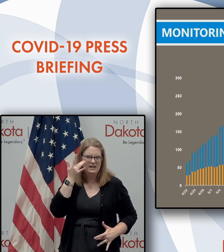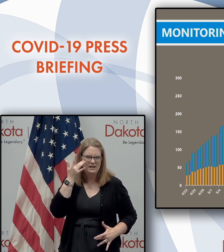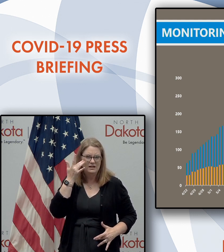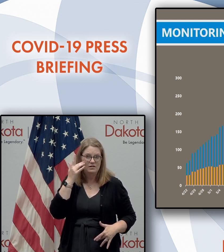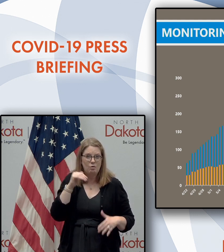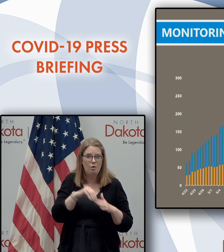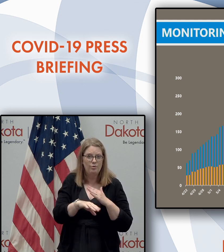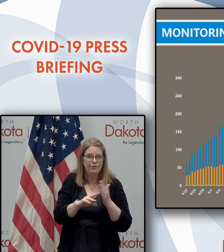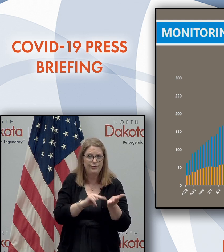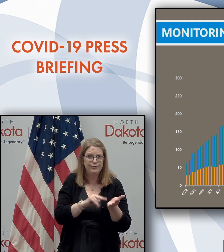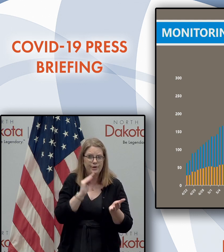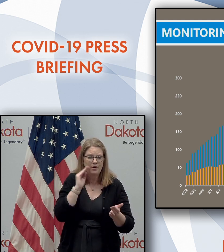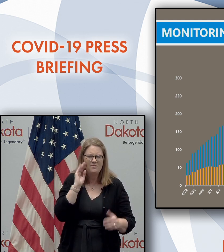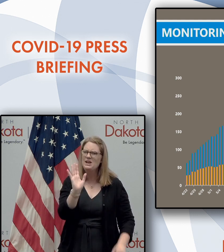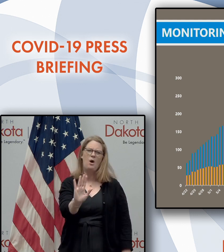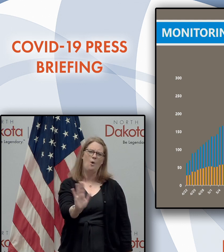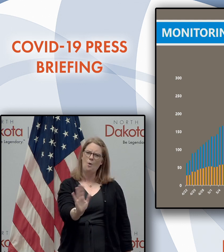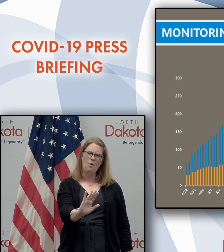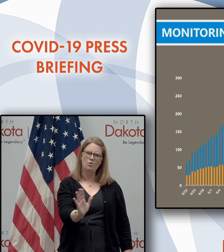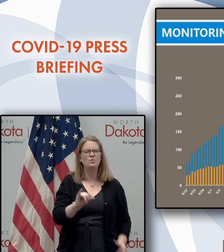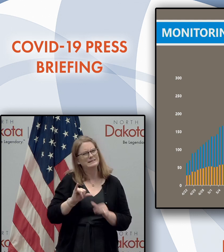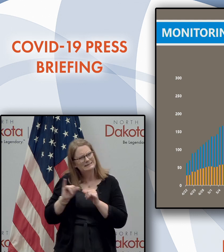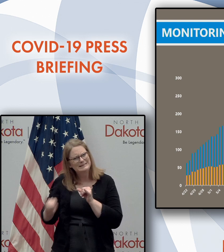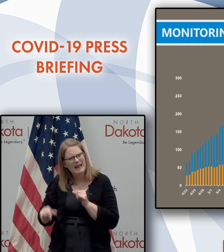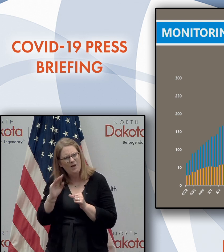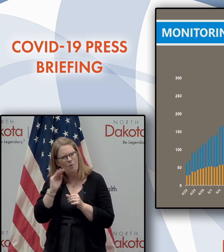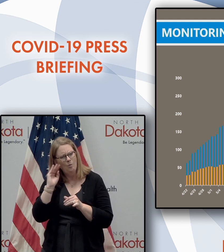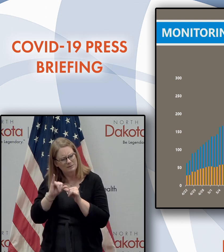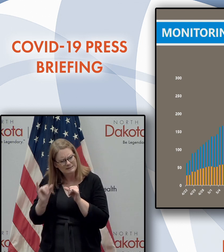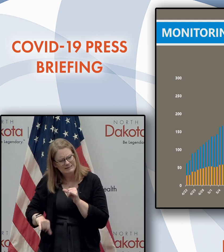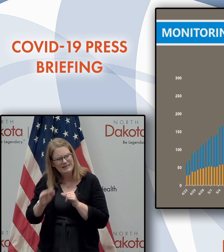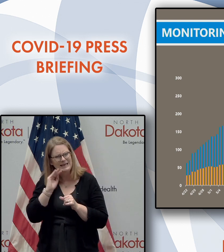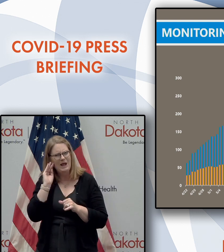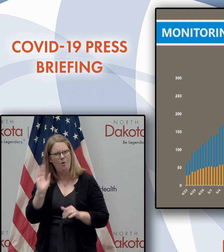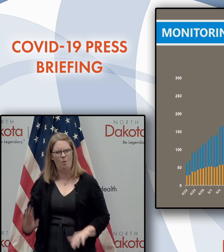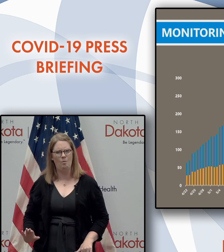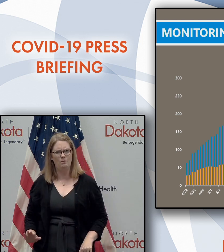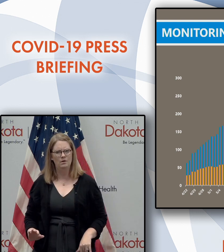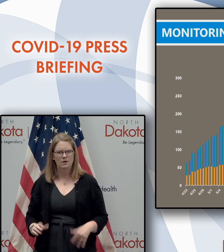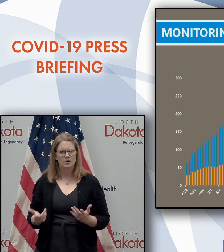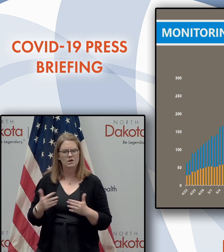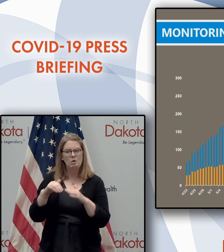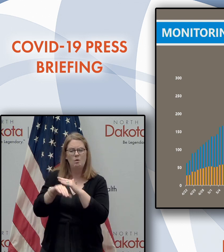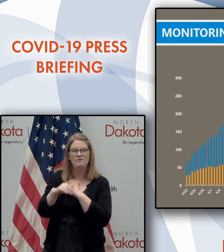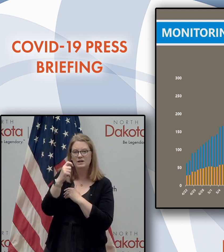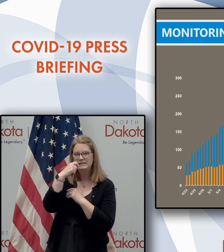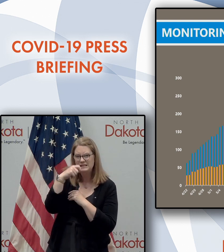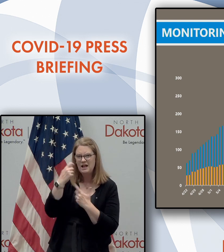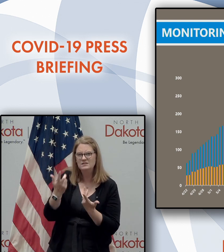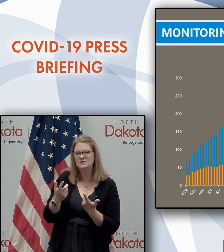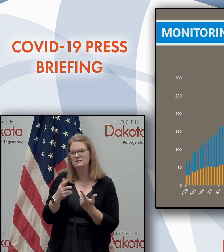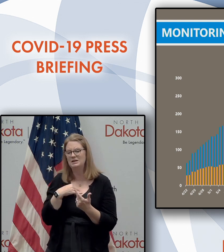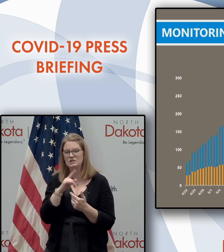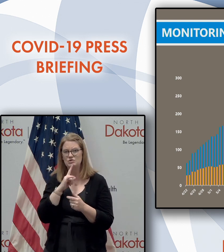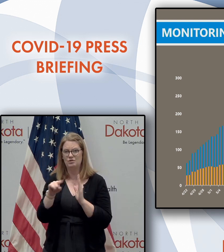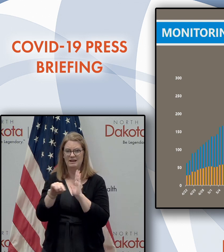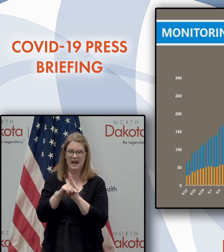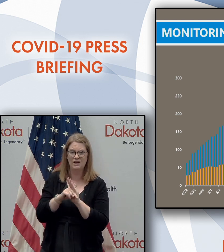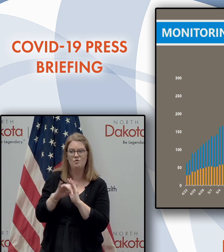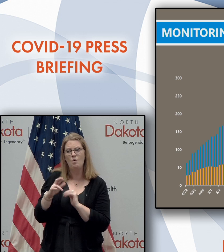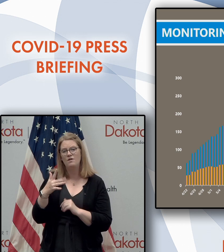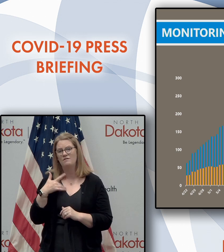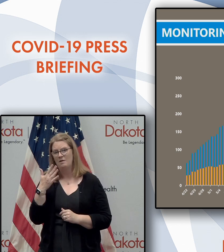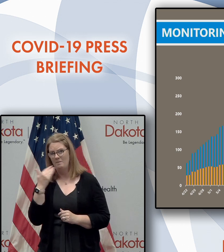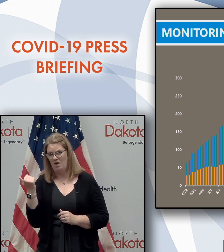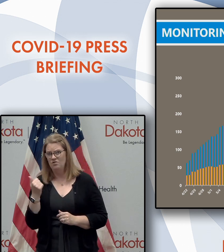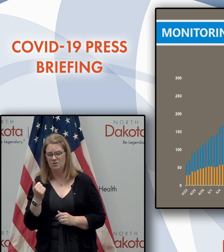our most vulnerable citizens until you have an opportunity to either confirm that you're negative or feel better. When we take a look at